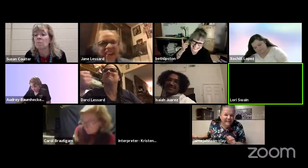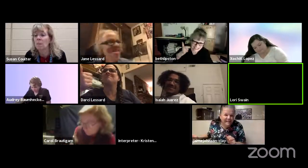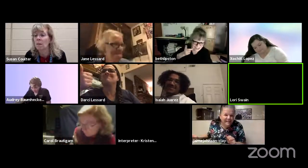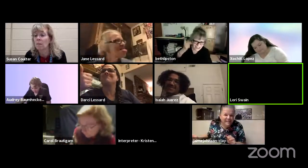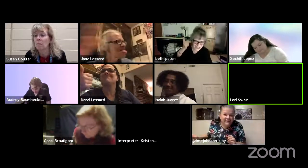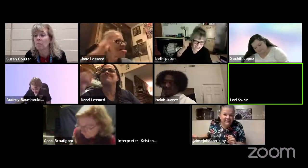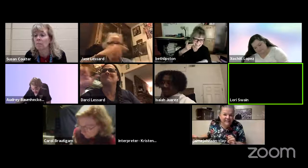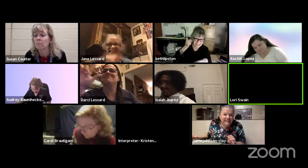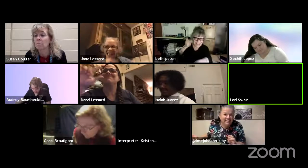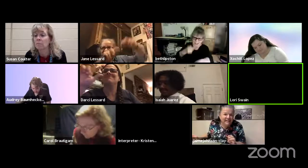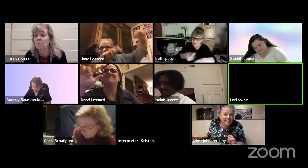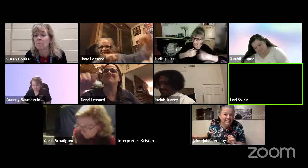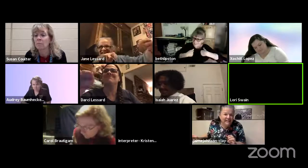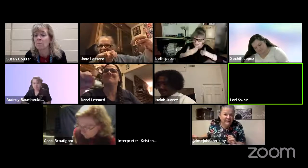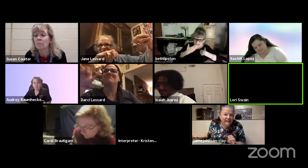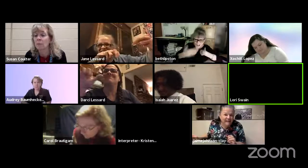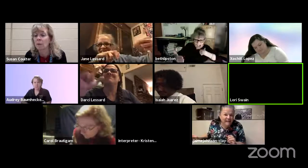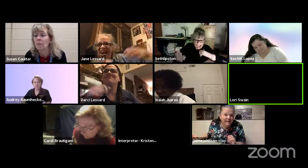you see me?